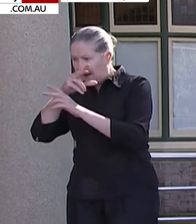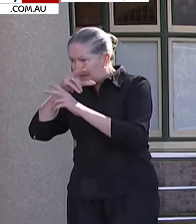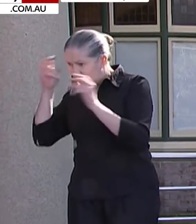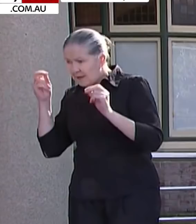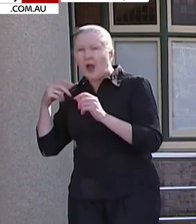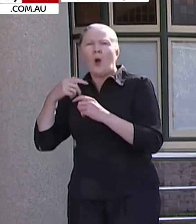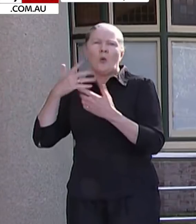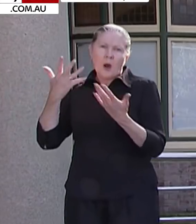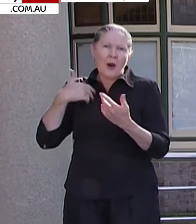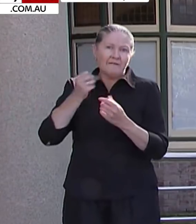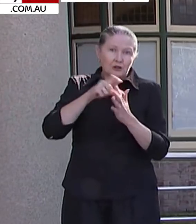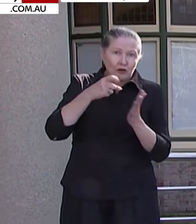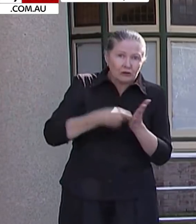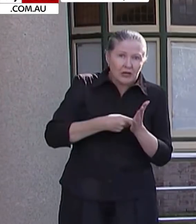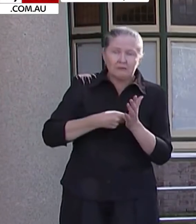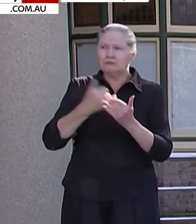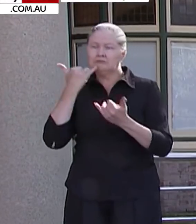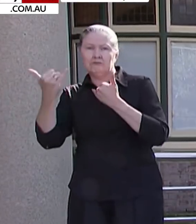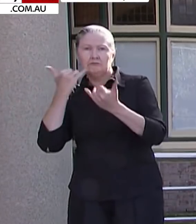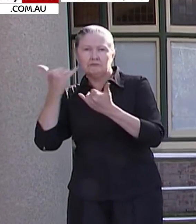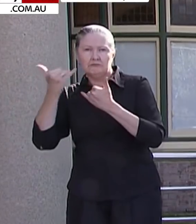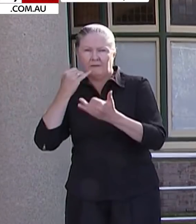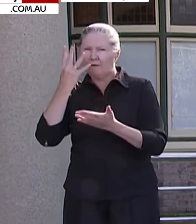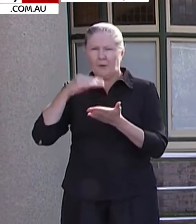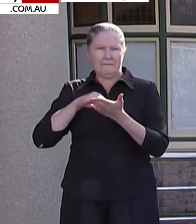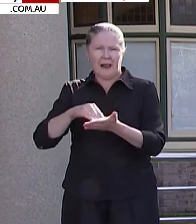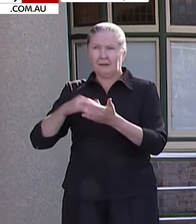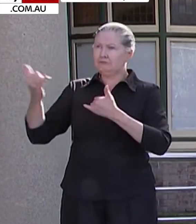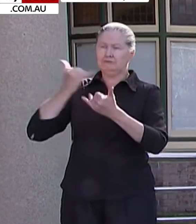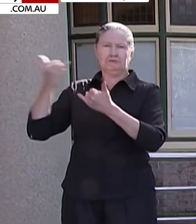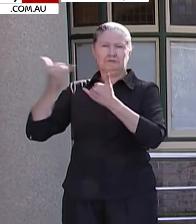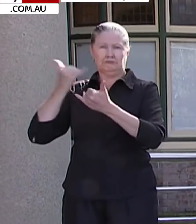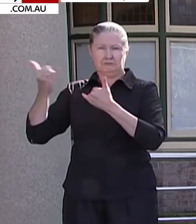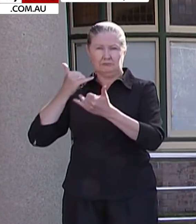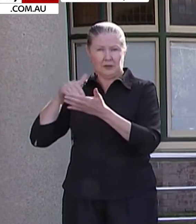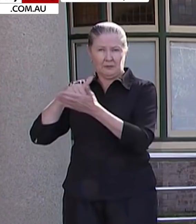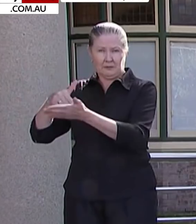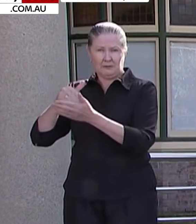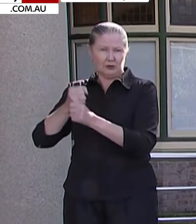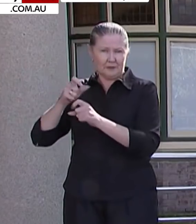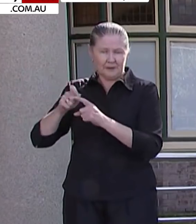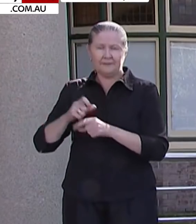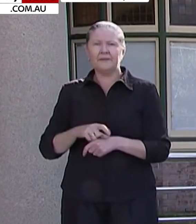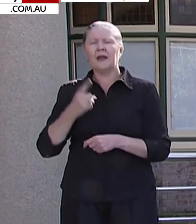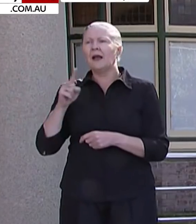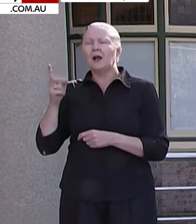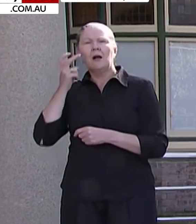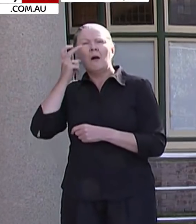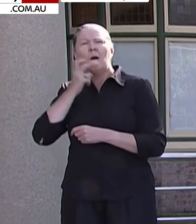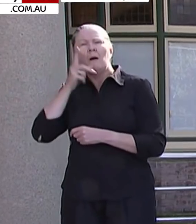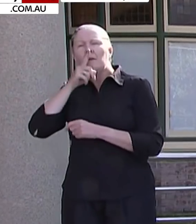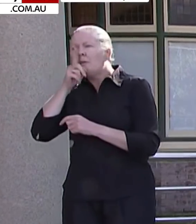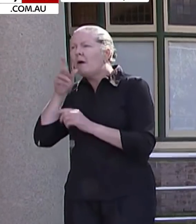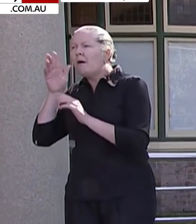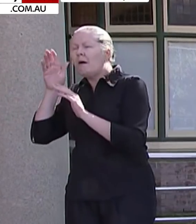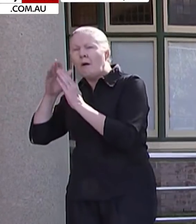million telehealth consultations. Our aged care services are continuing to provide high-quality infection